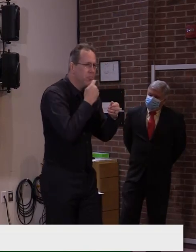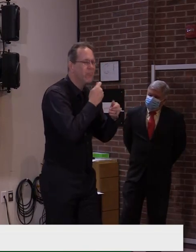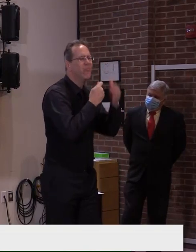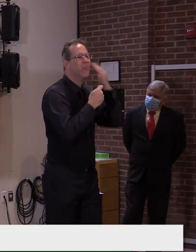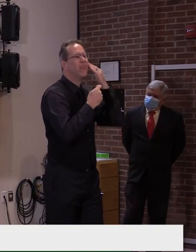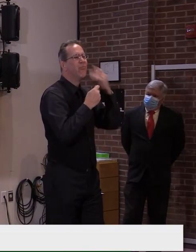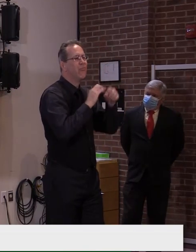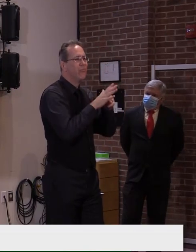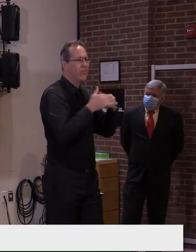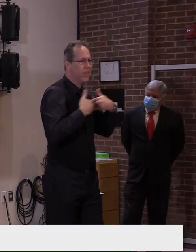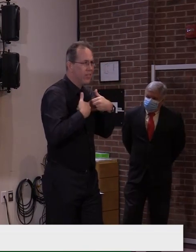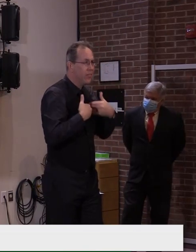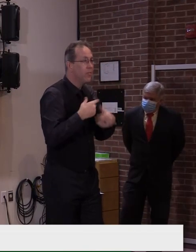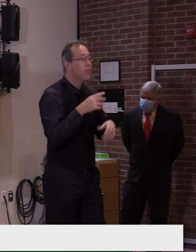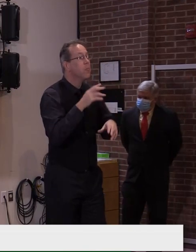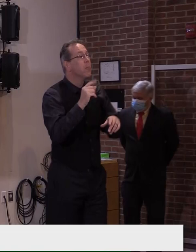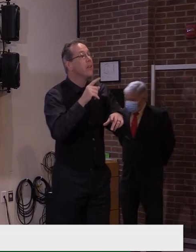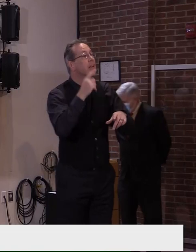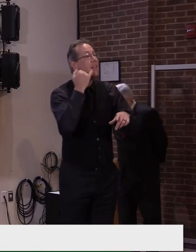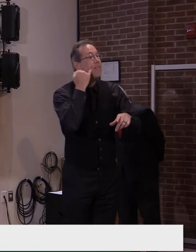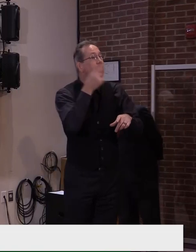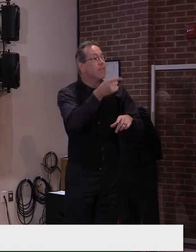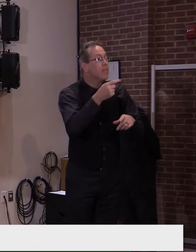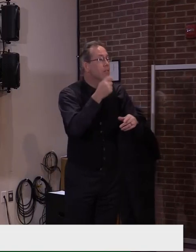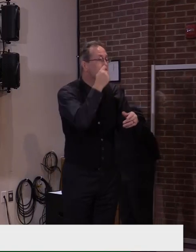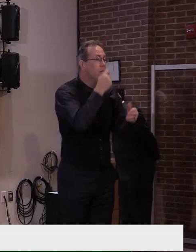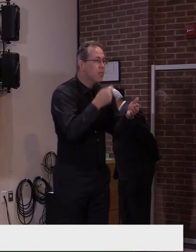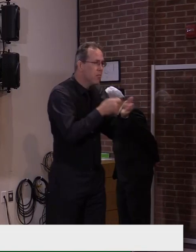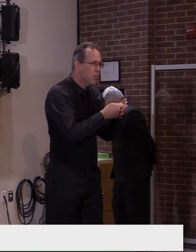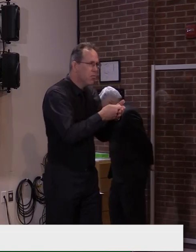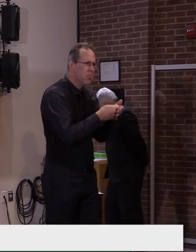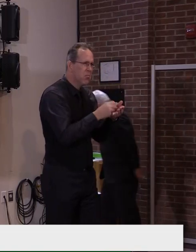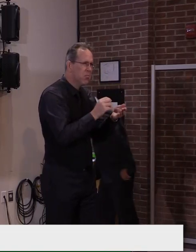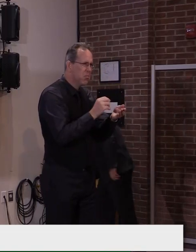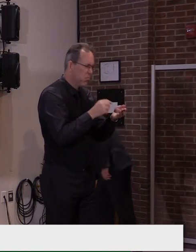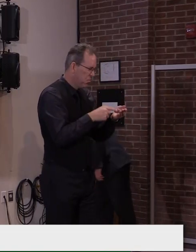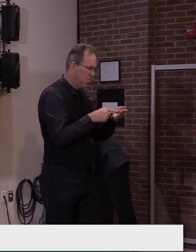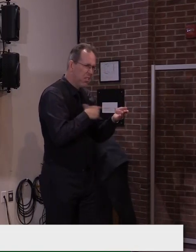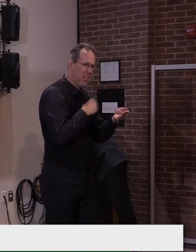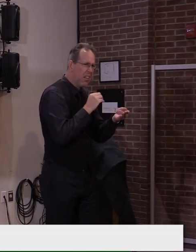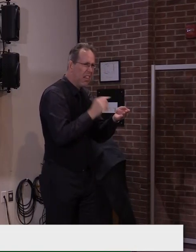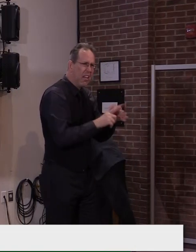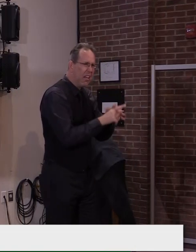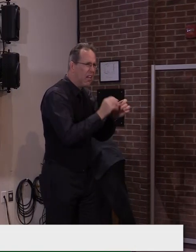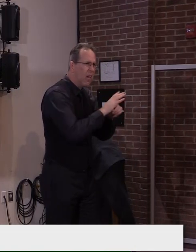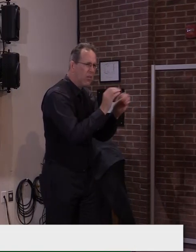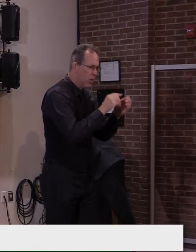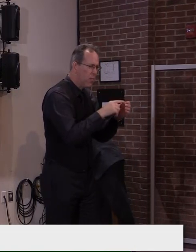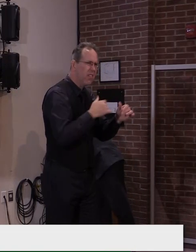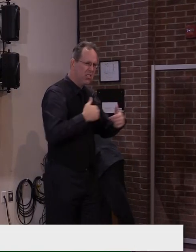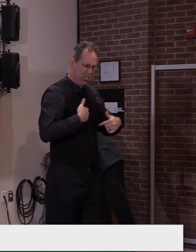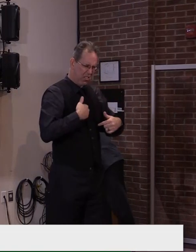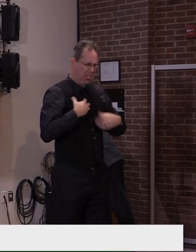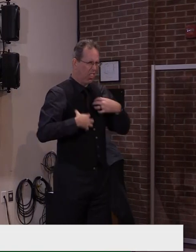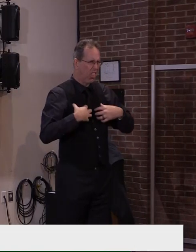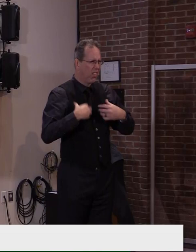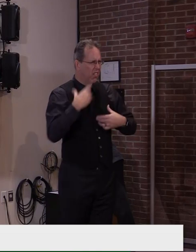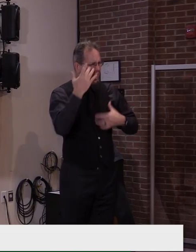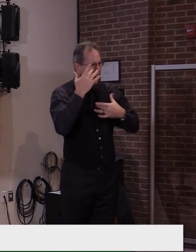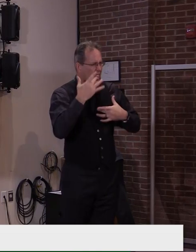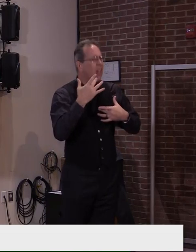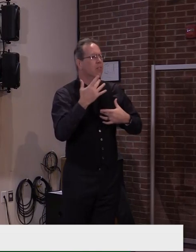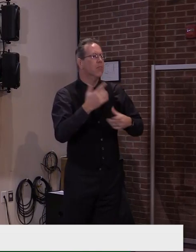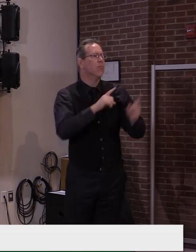want to get a confirmatory PCR, because the PCR is more sensitive, so that you will learn if